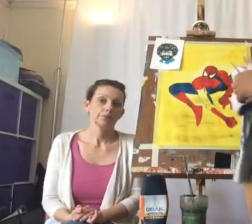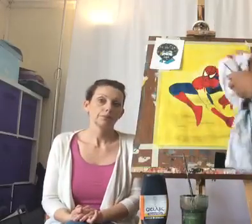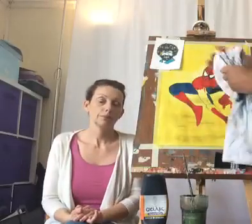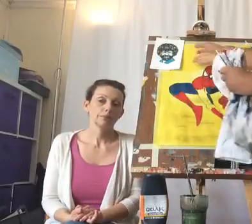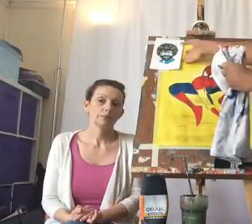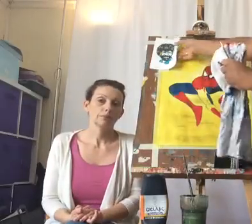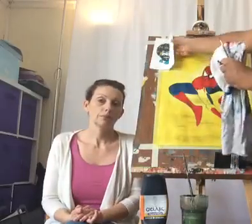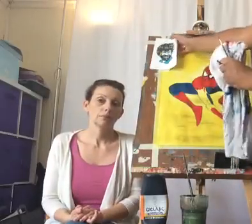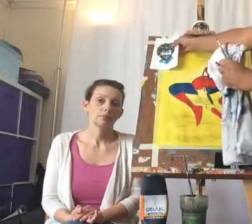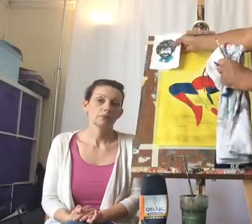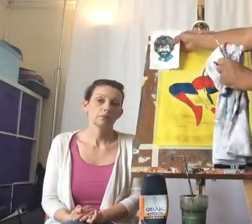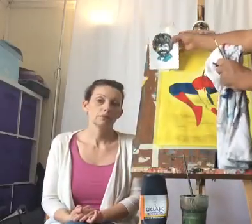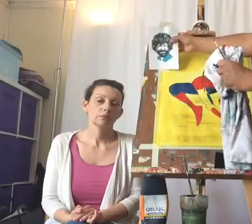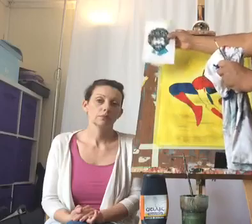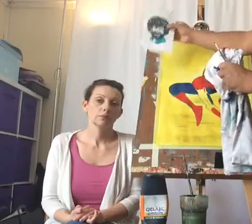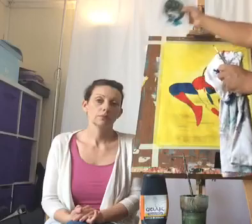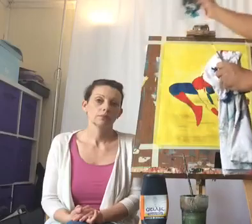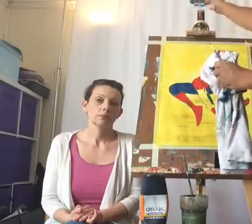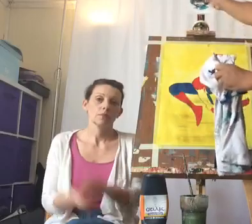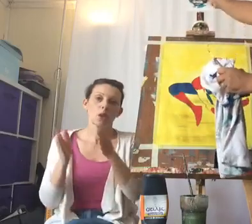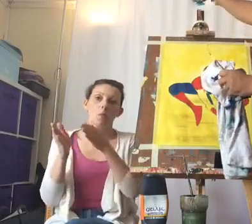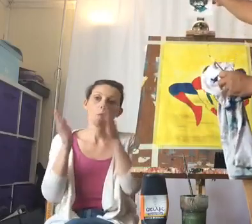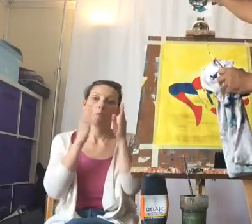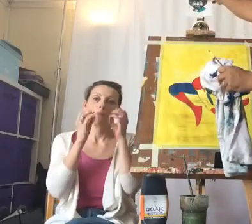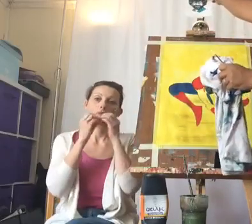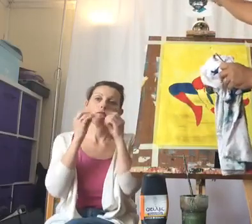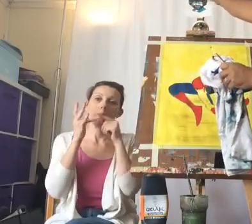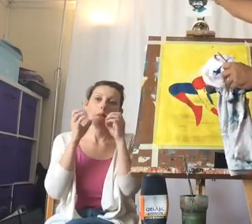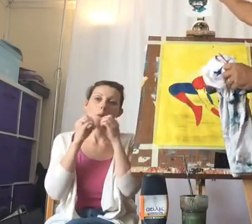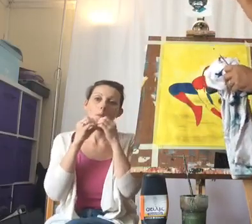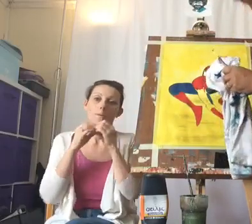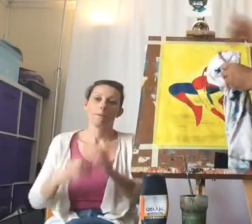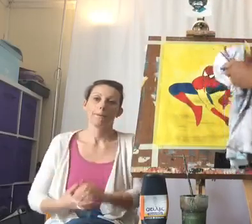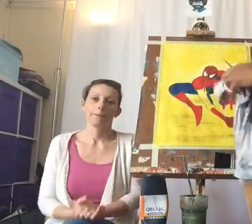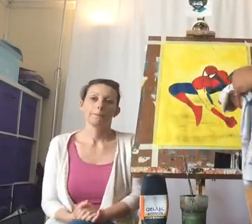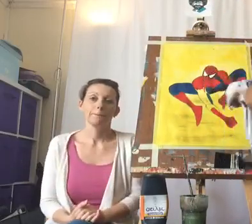quick thing. Just move Bob. There you go, Bob.